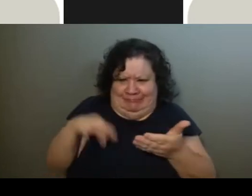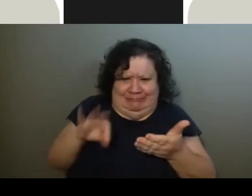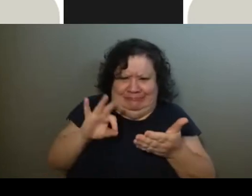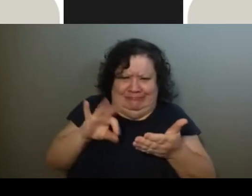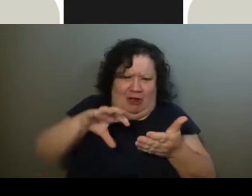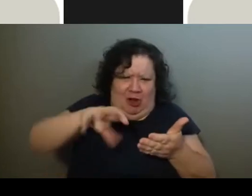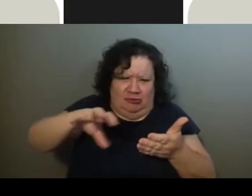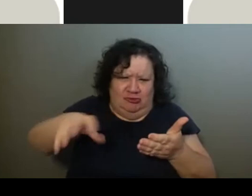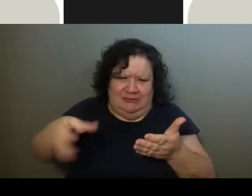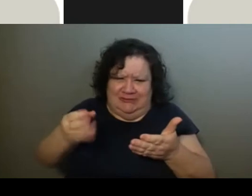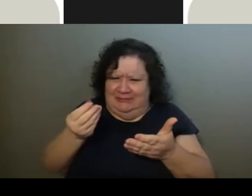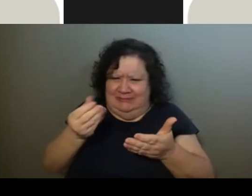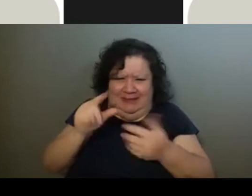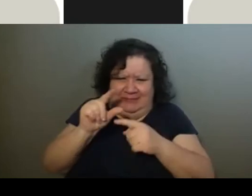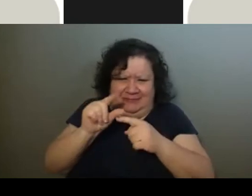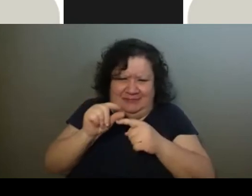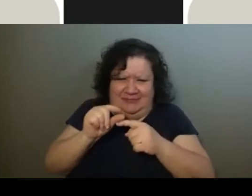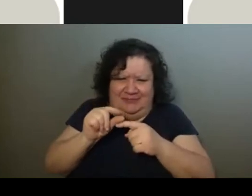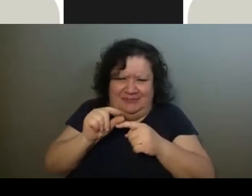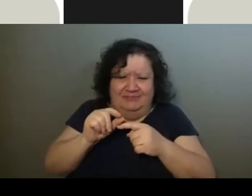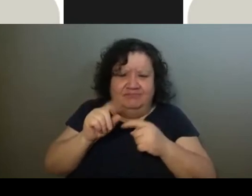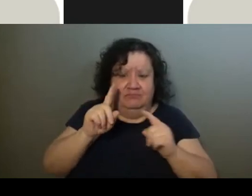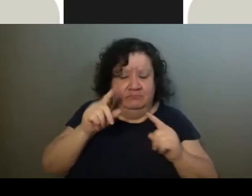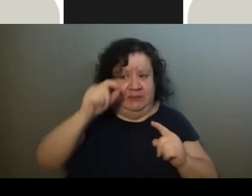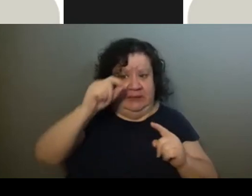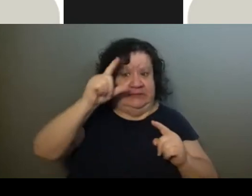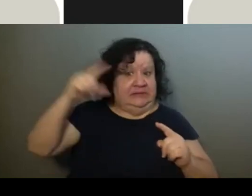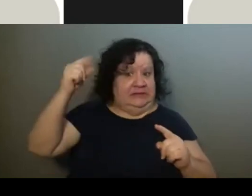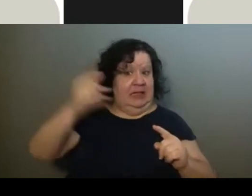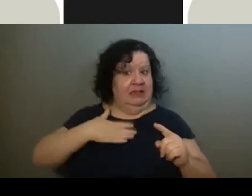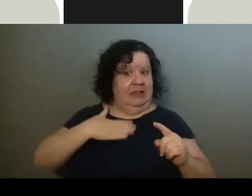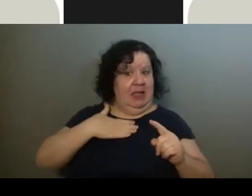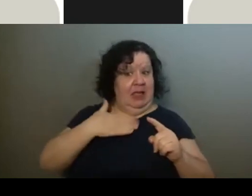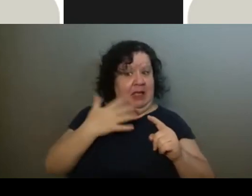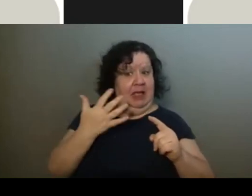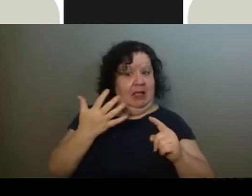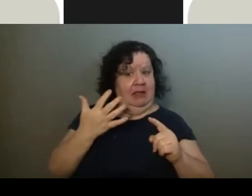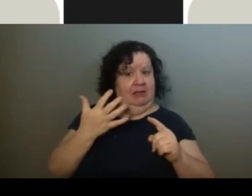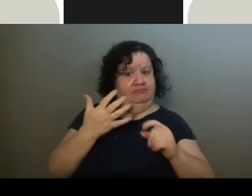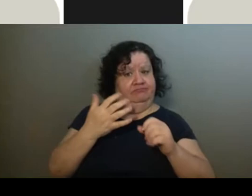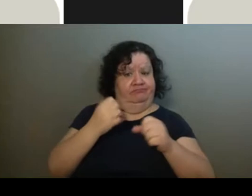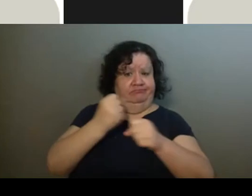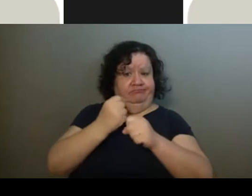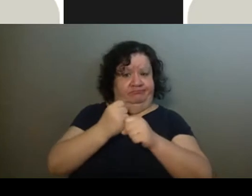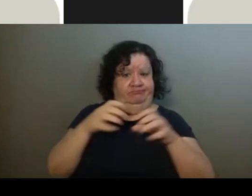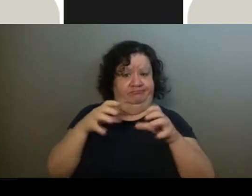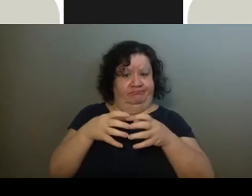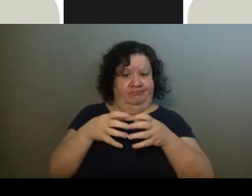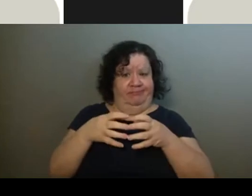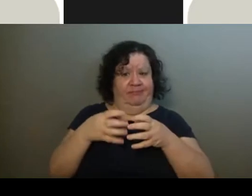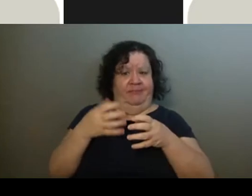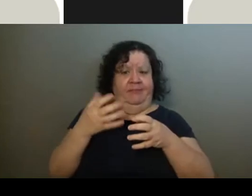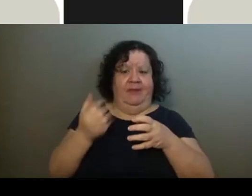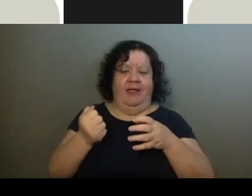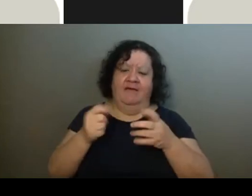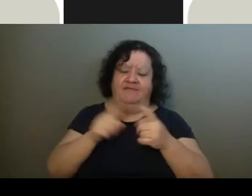Sendai framework. It is really important the creation of databases for the persons with disabilities. This